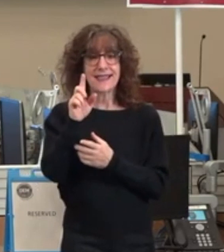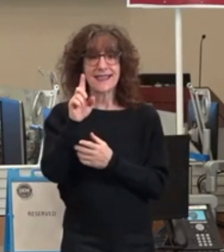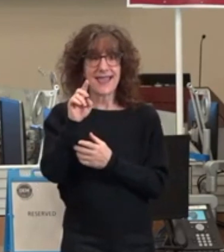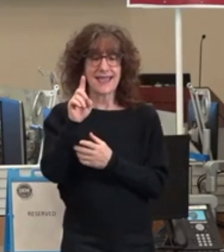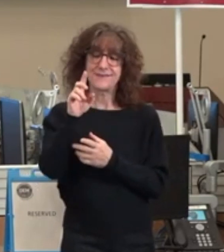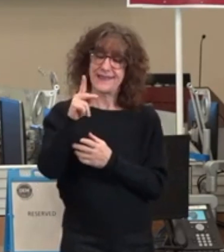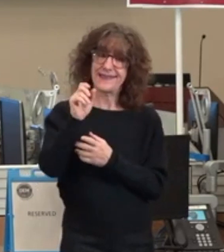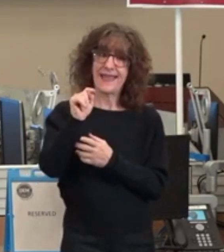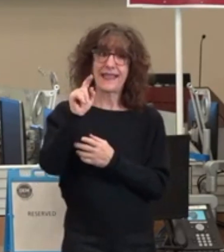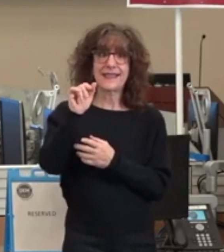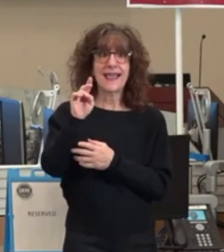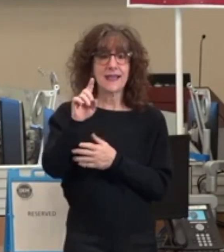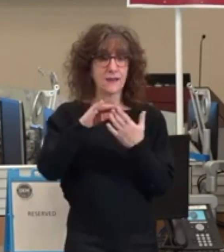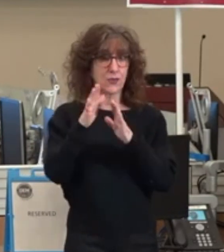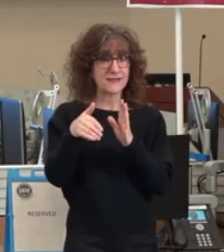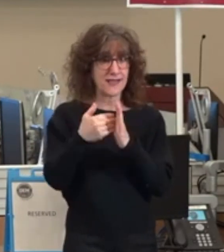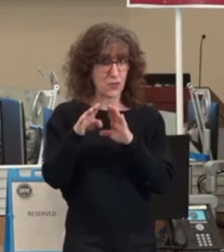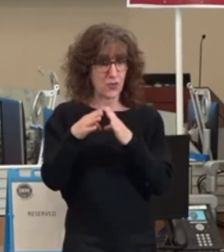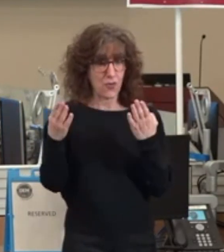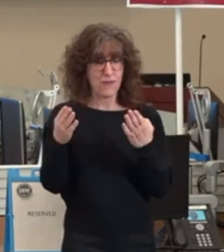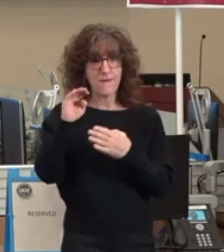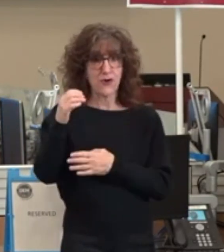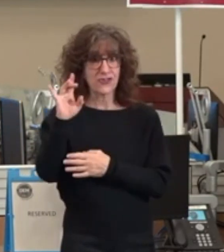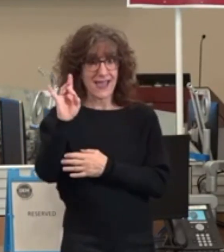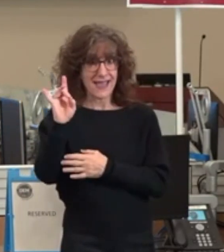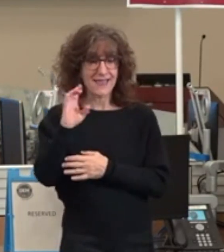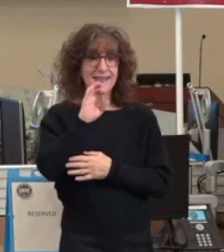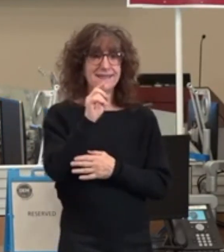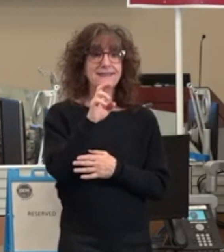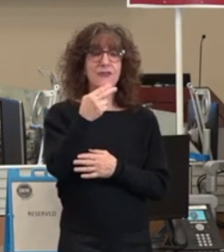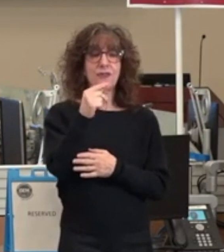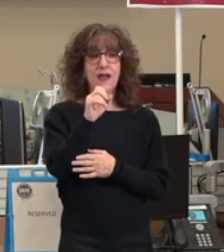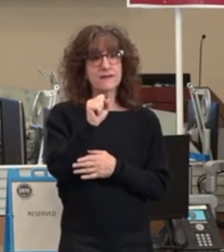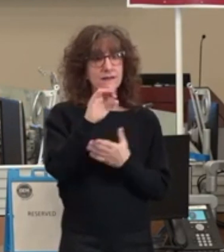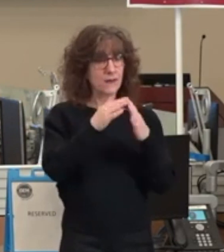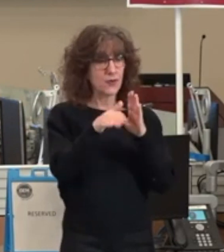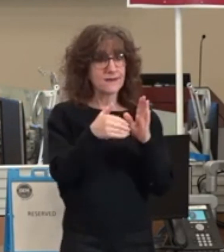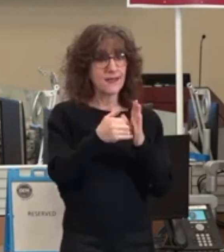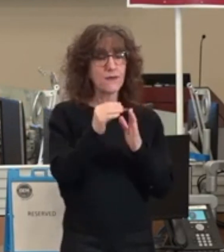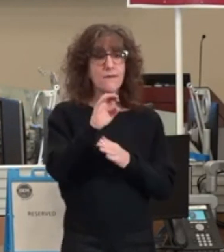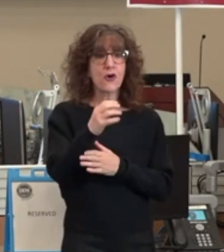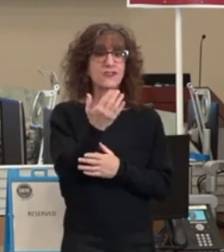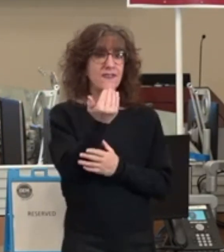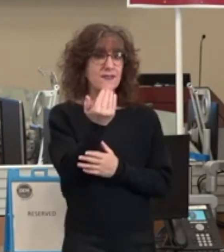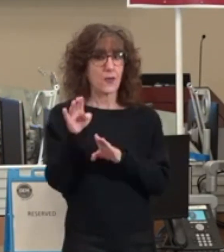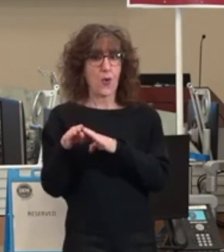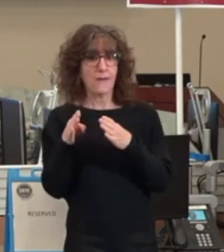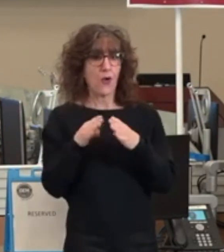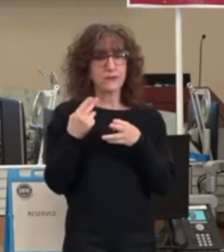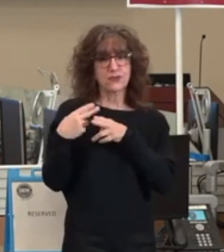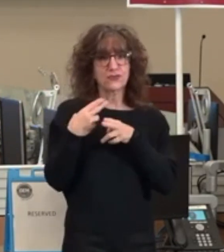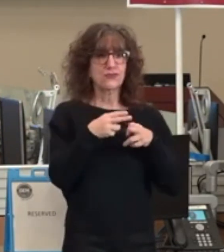on March 8th, and then the soft launch of a clinic at Cedar Heights Community Center on March 15th. And so